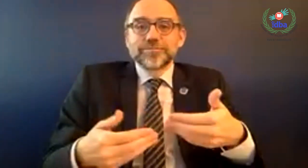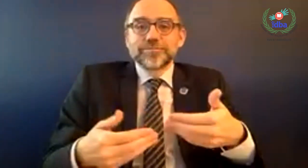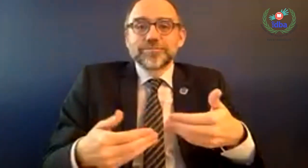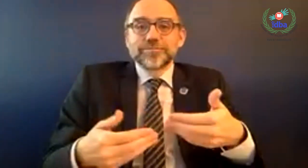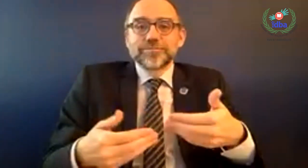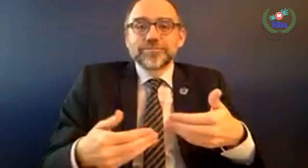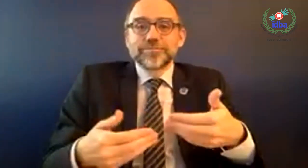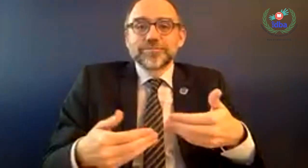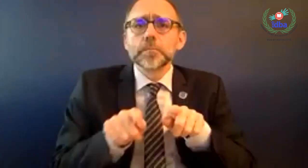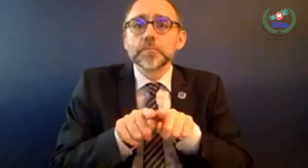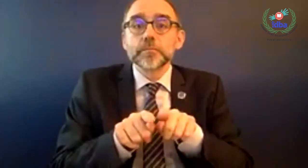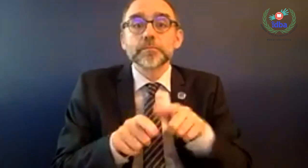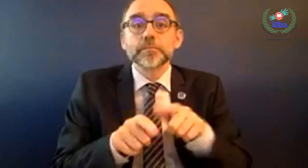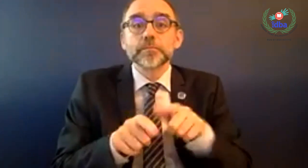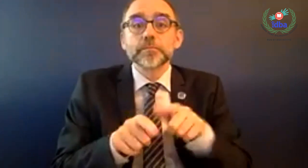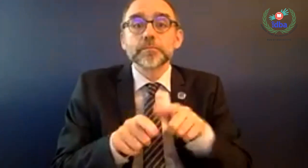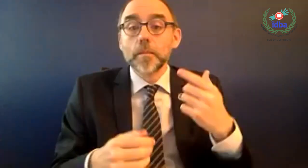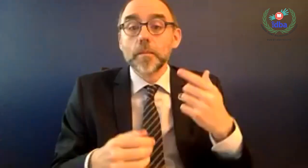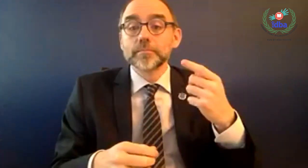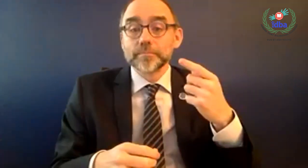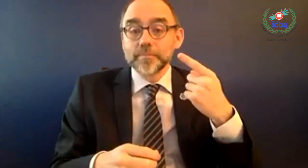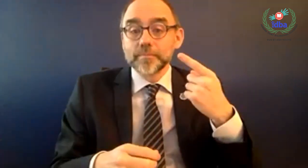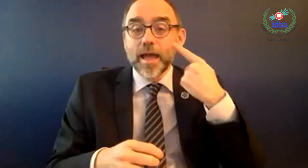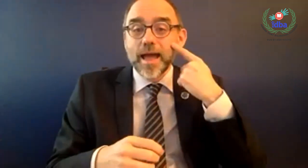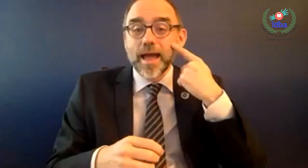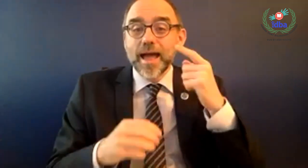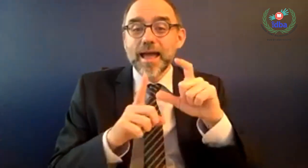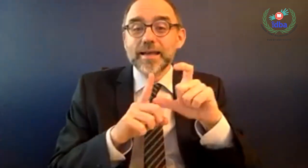And before I continue more, I would like to thank